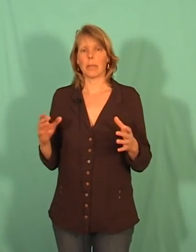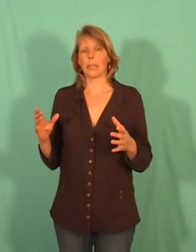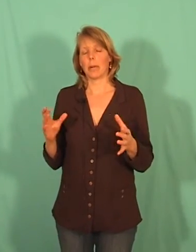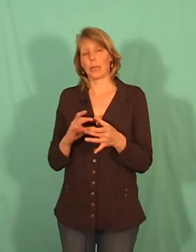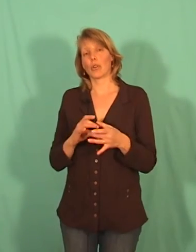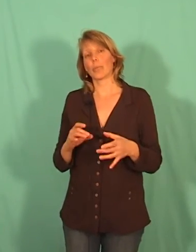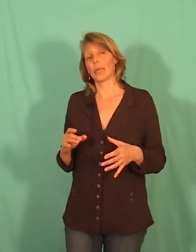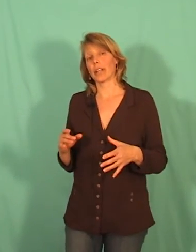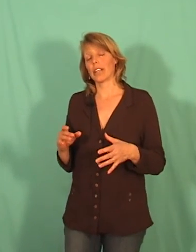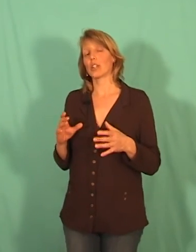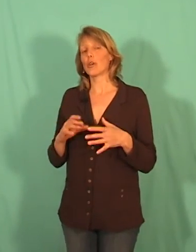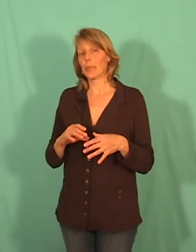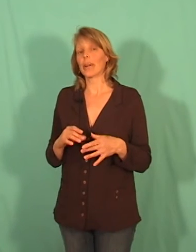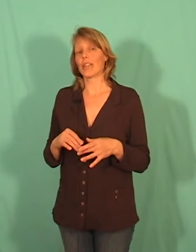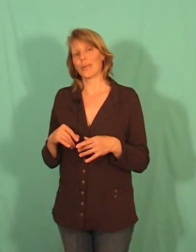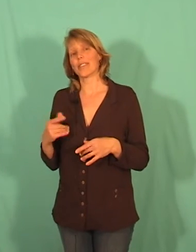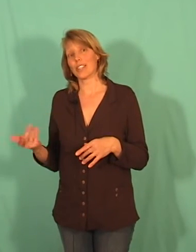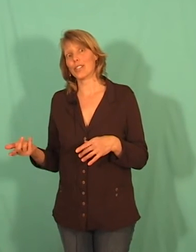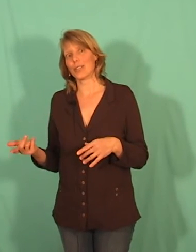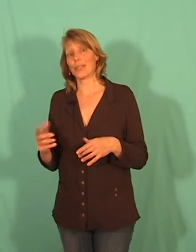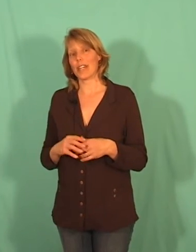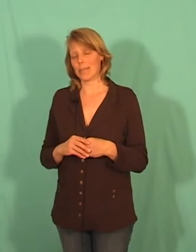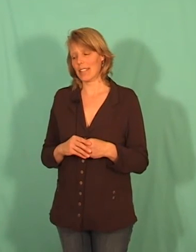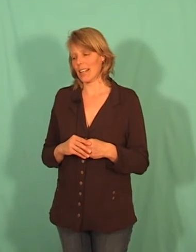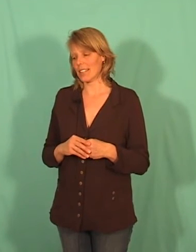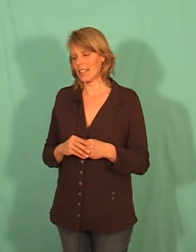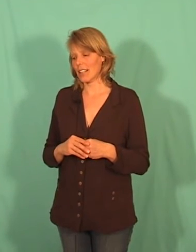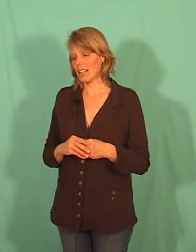able to incorporate those into your name signs.